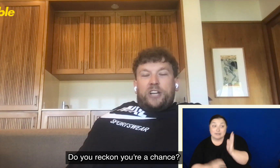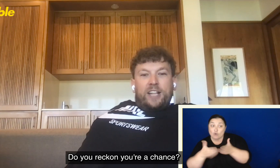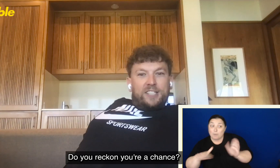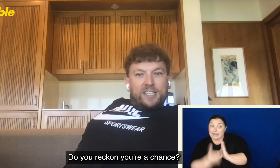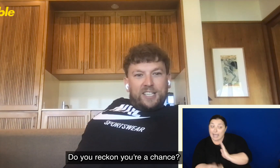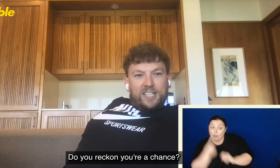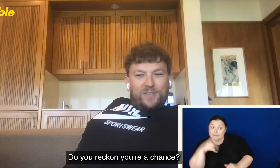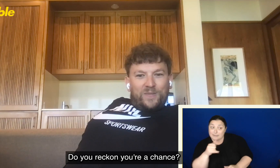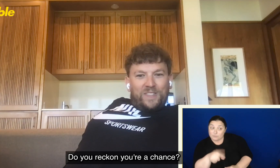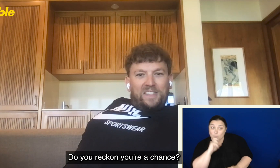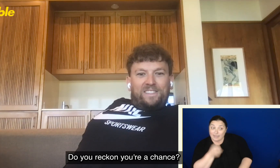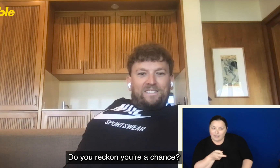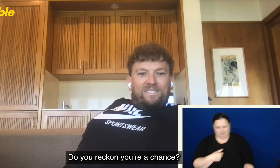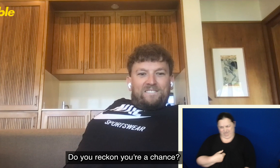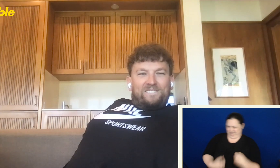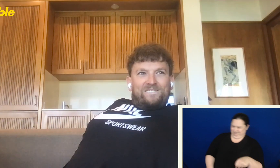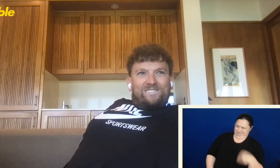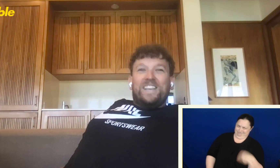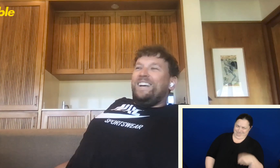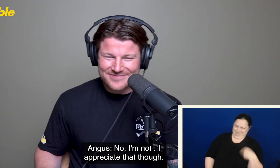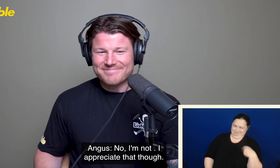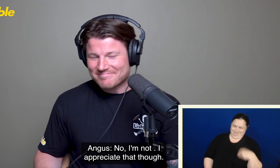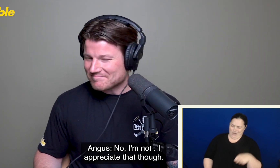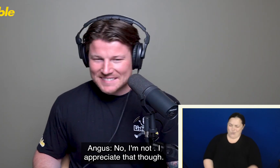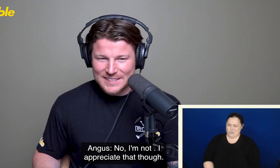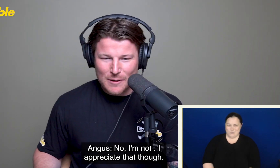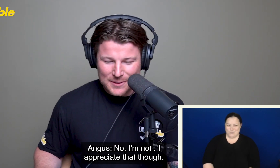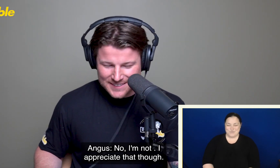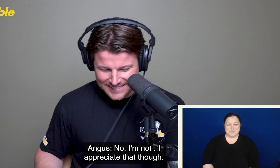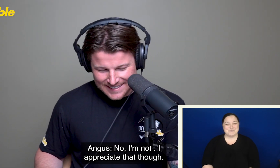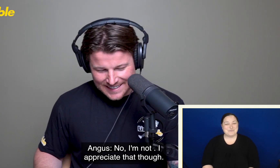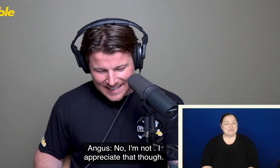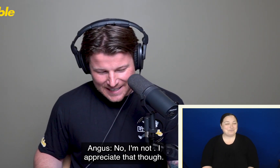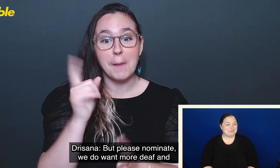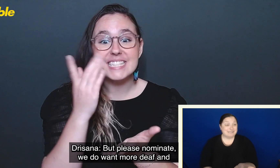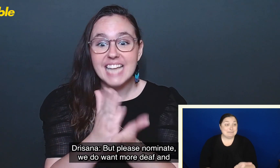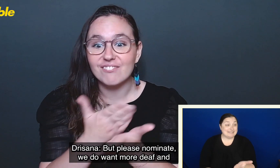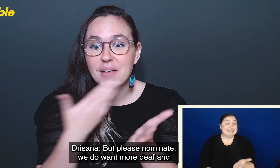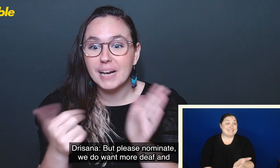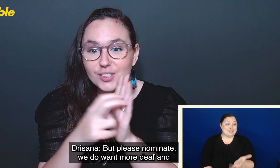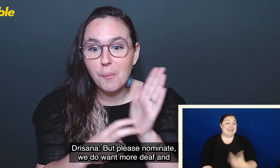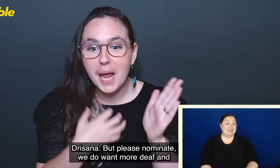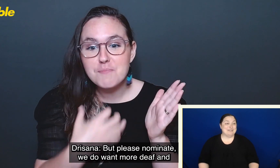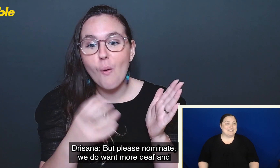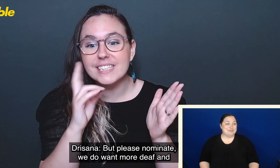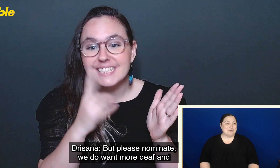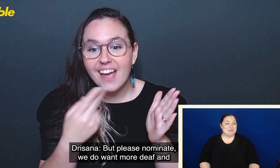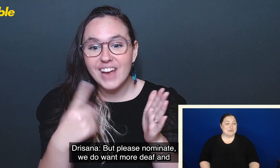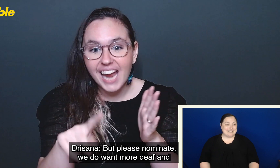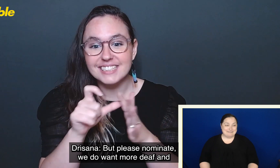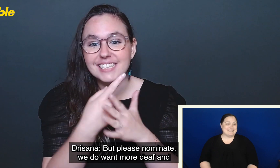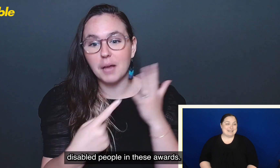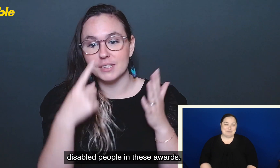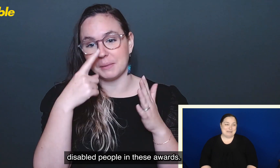reckon you're a chance? No, I'm not. I appreciate that, though. But definitely, please nominate. We do